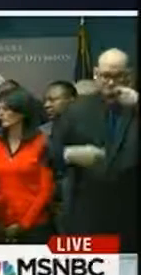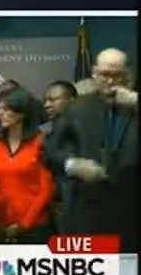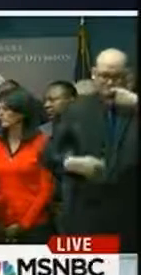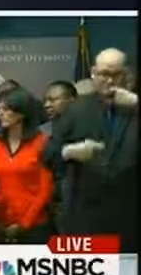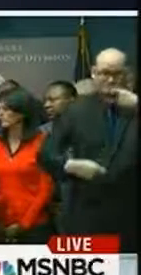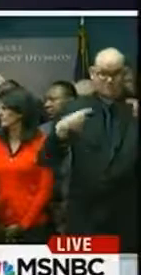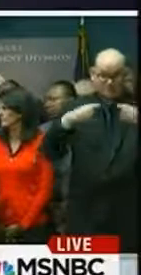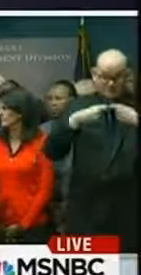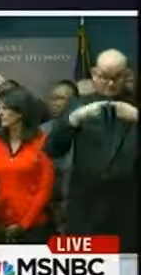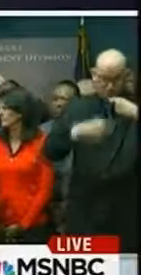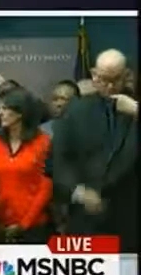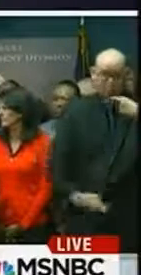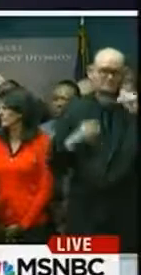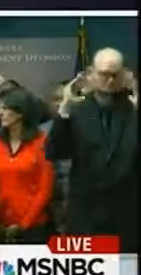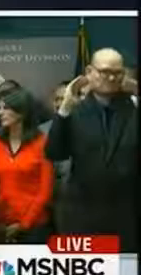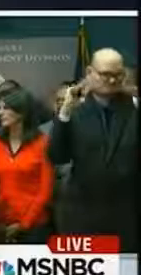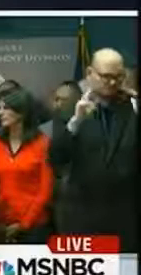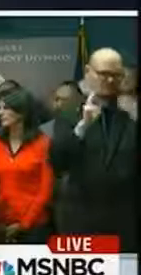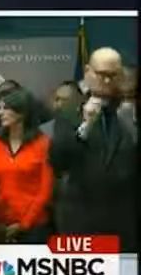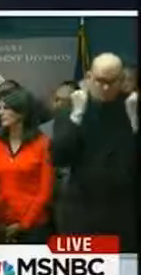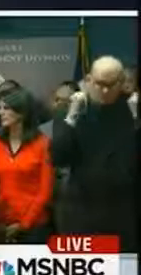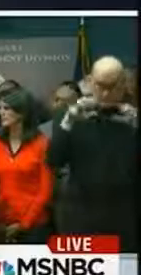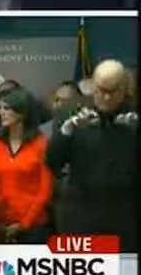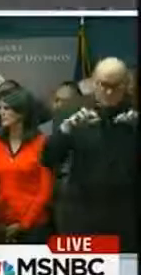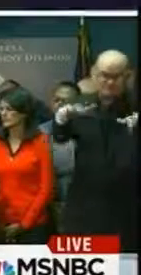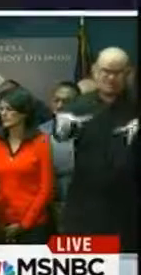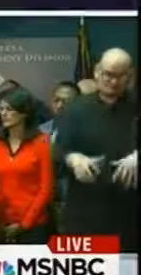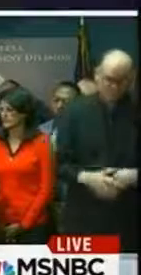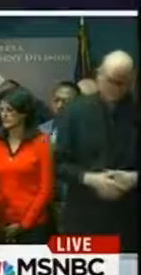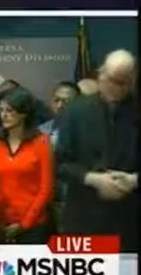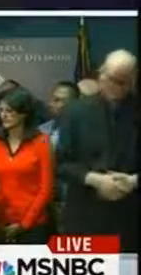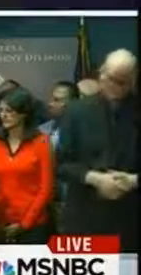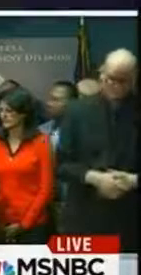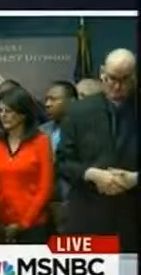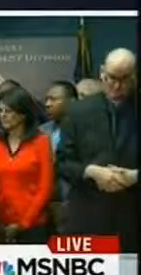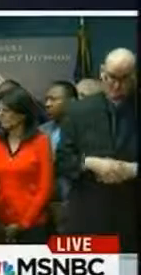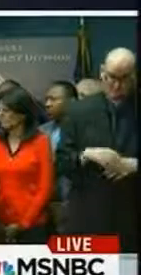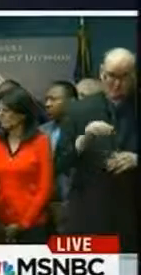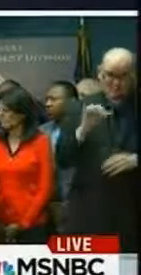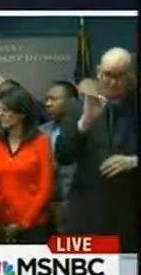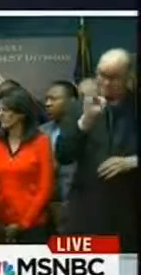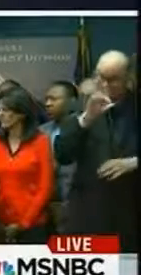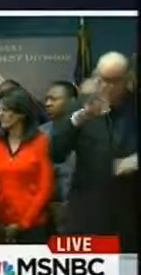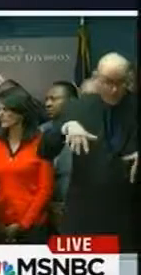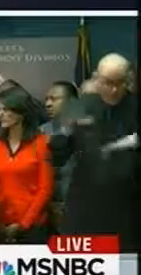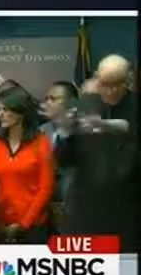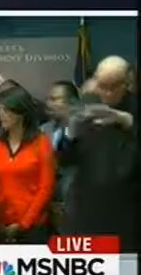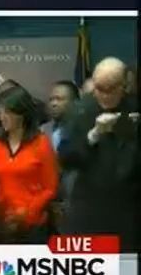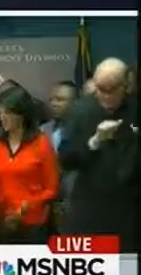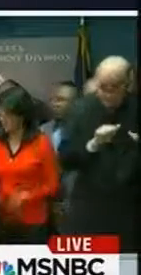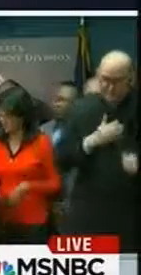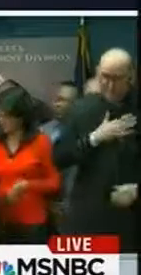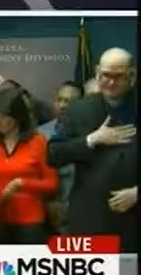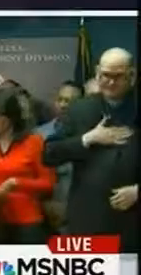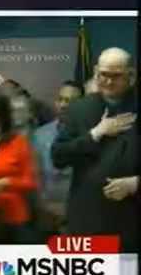an evacuation zone and have not evacuated, now is the time to do so, and we please urge you to move inland if you can. Thank you.